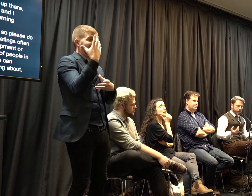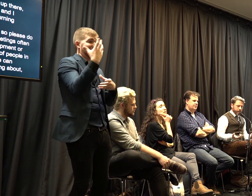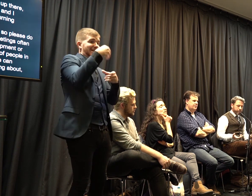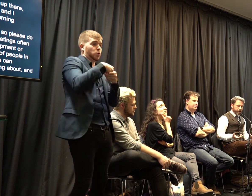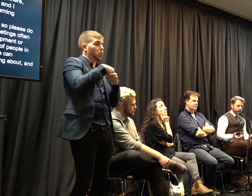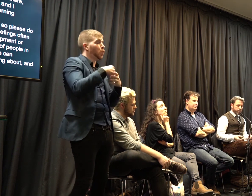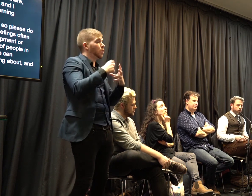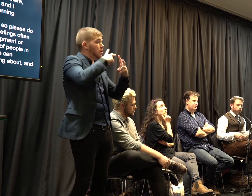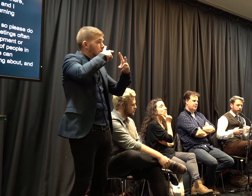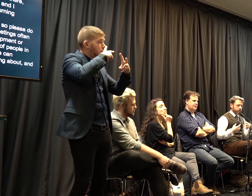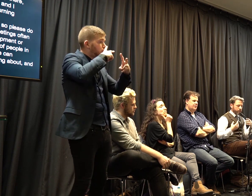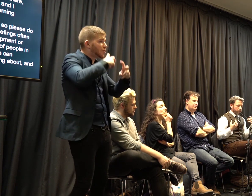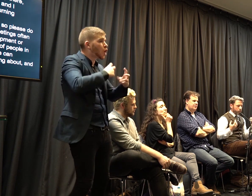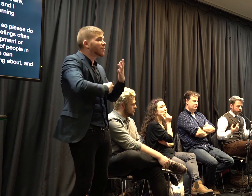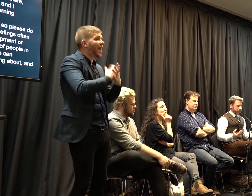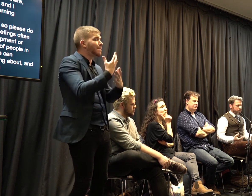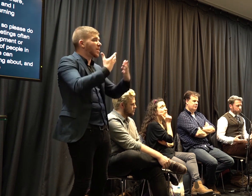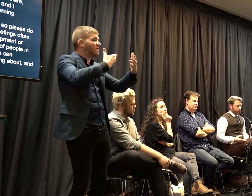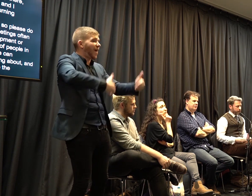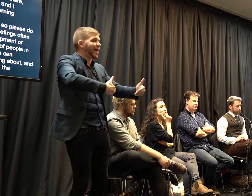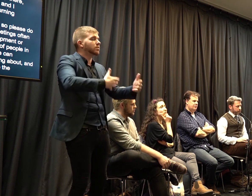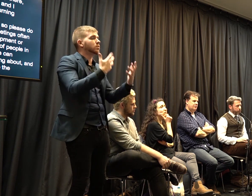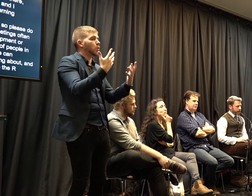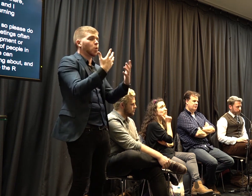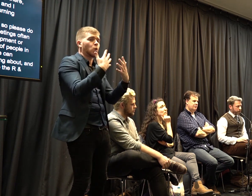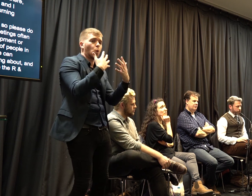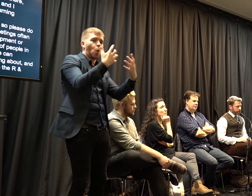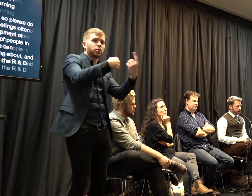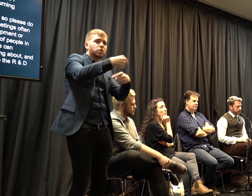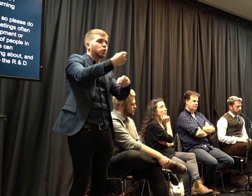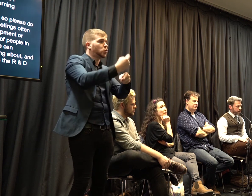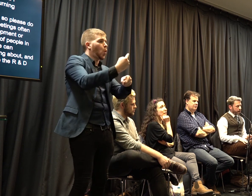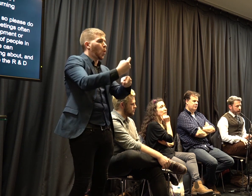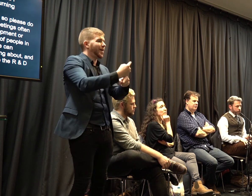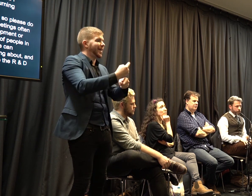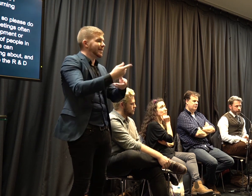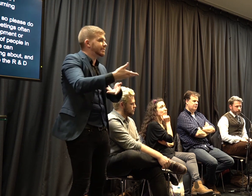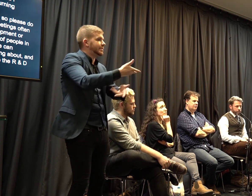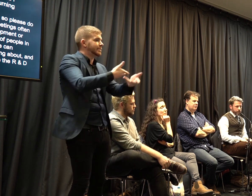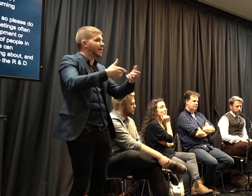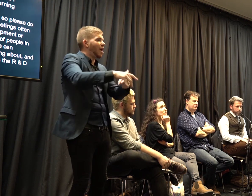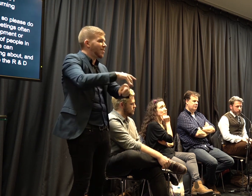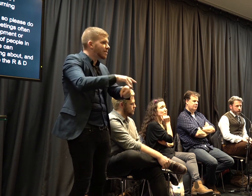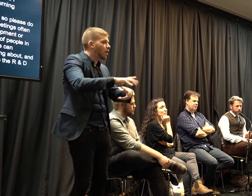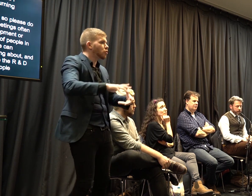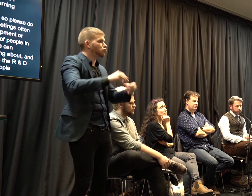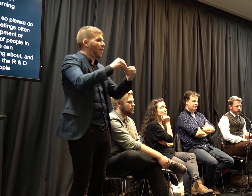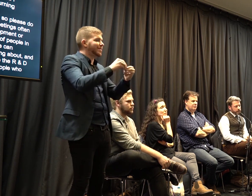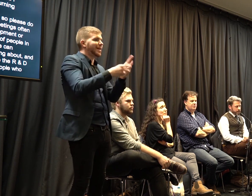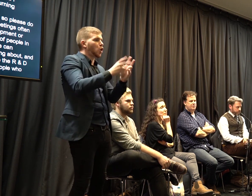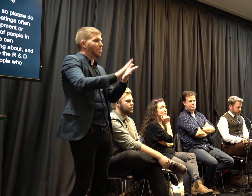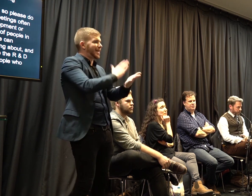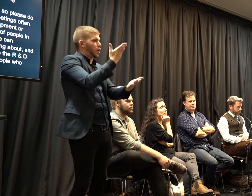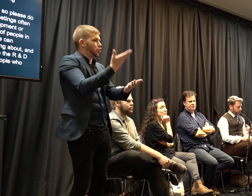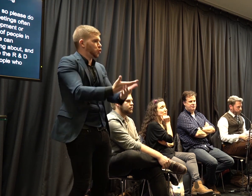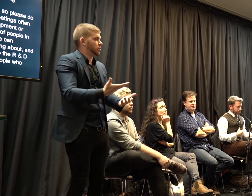the R&D phase or get that audience talking to the people who actually create theatre and who create interpretation. So please, please,